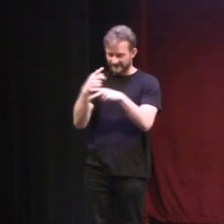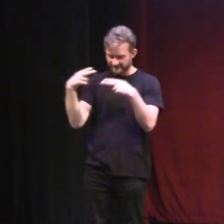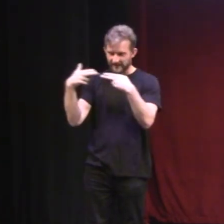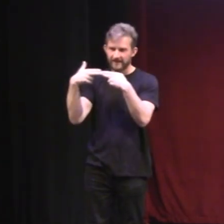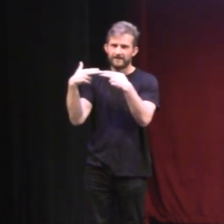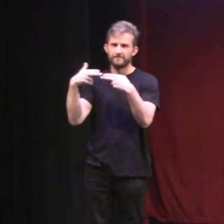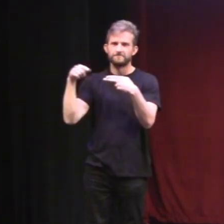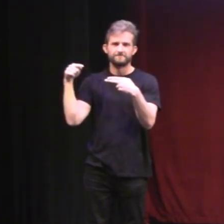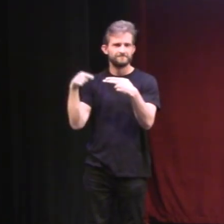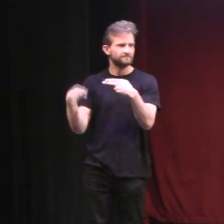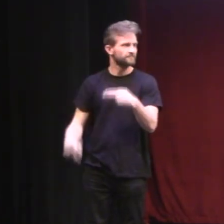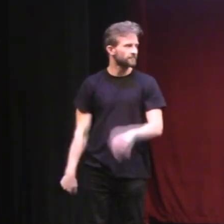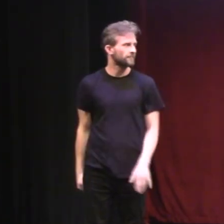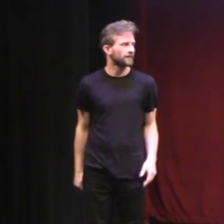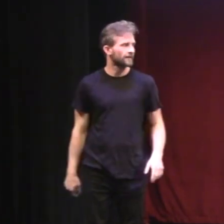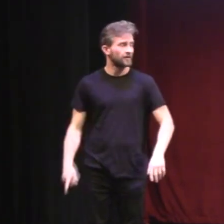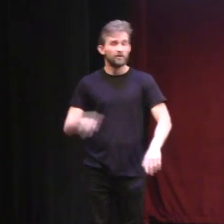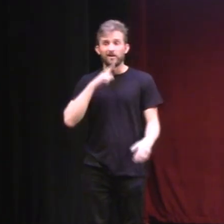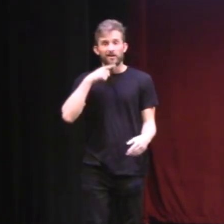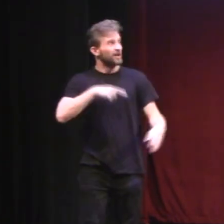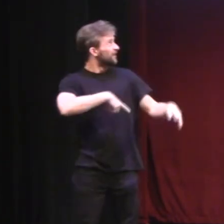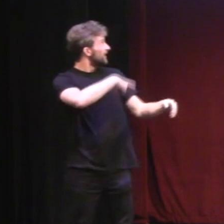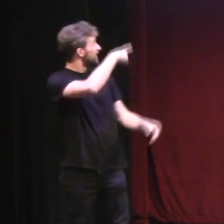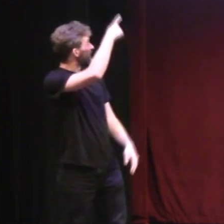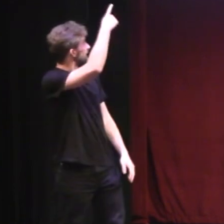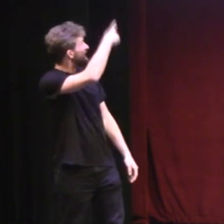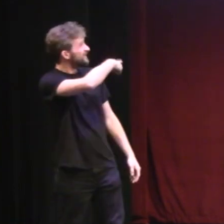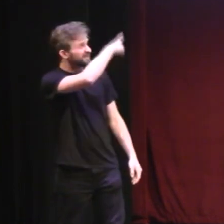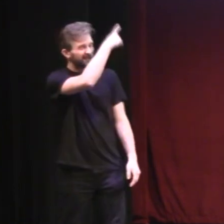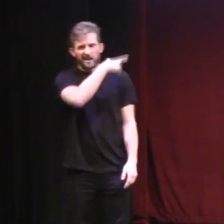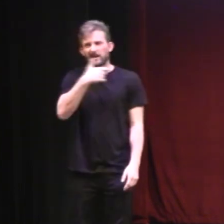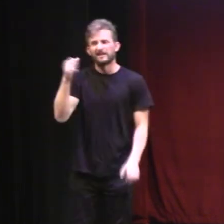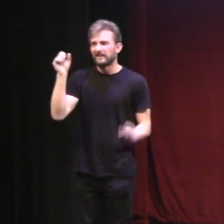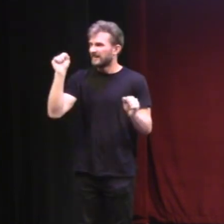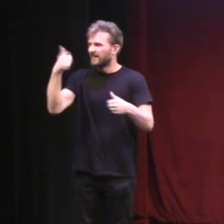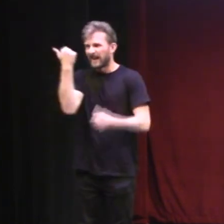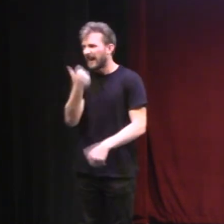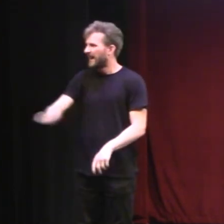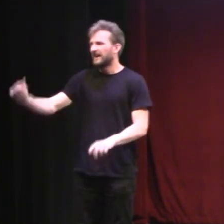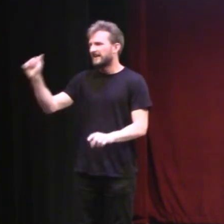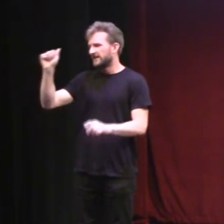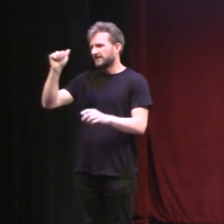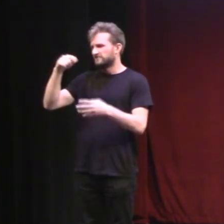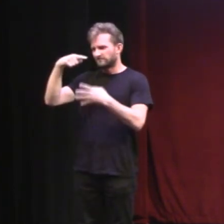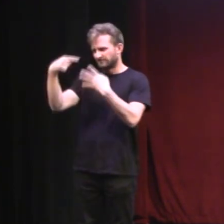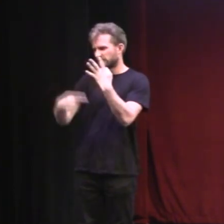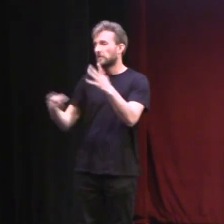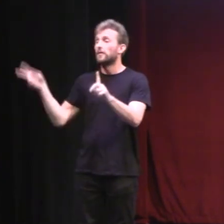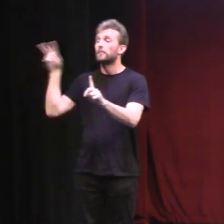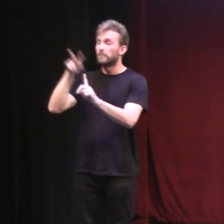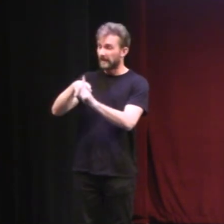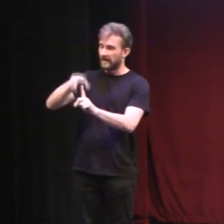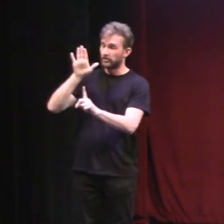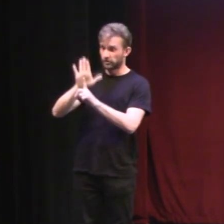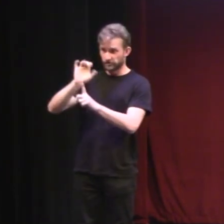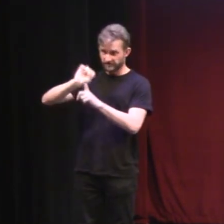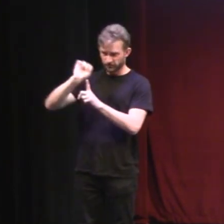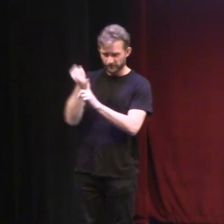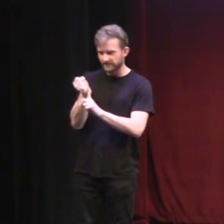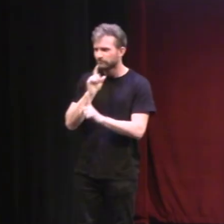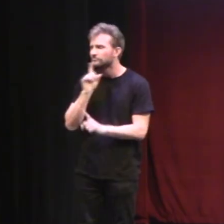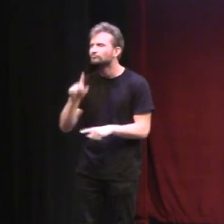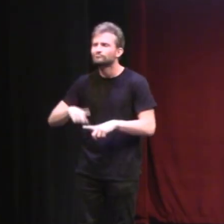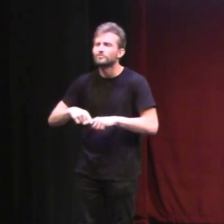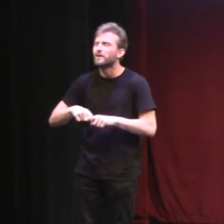And we can apply any of these to her in different ways depending on what you think we should be focusing